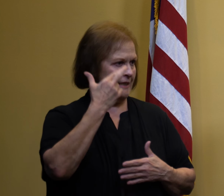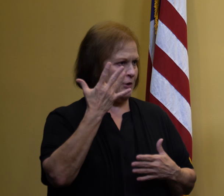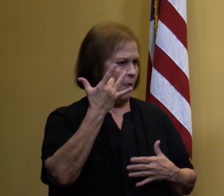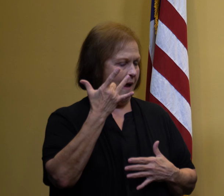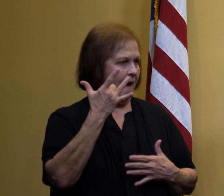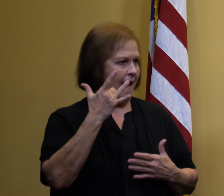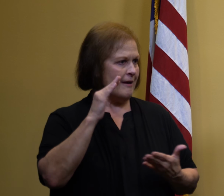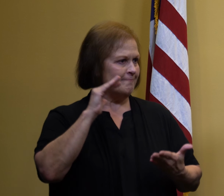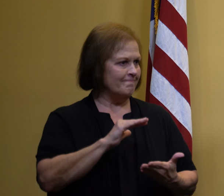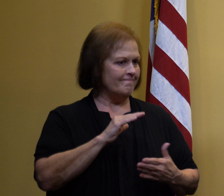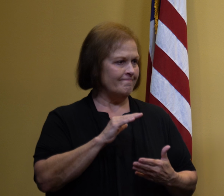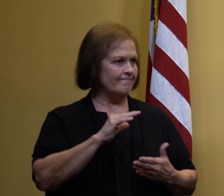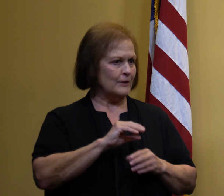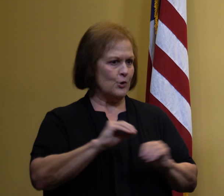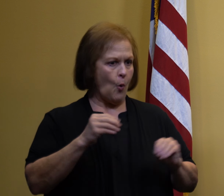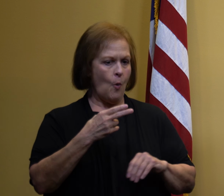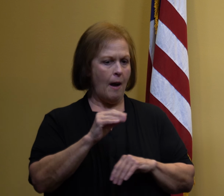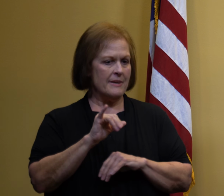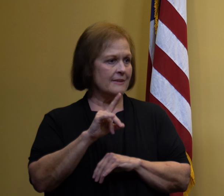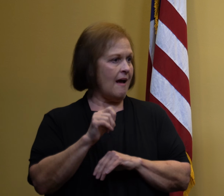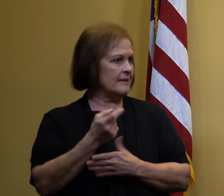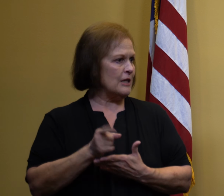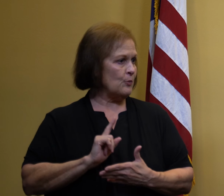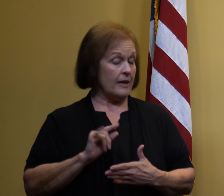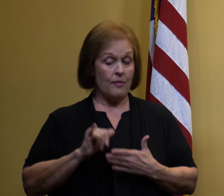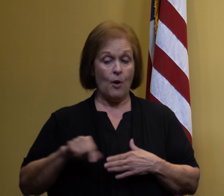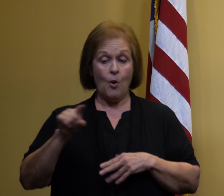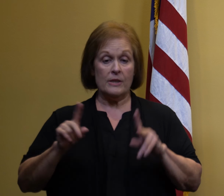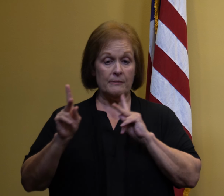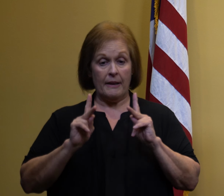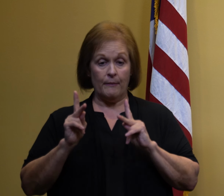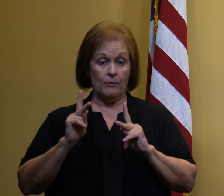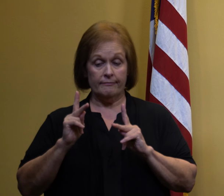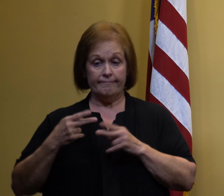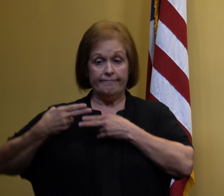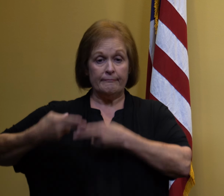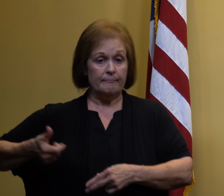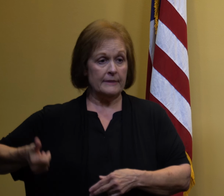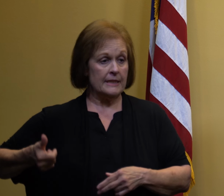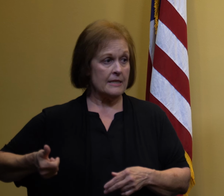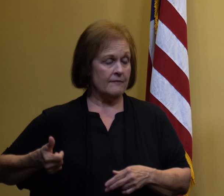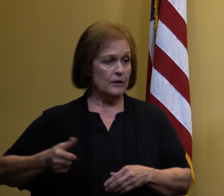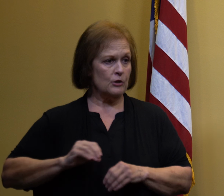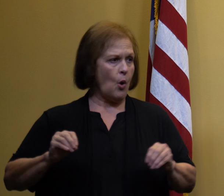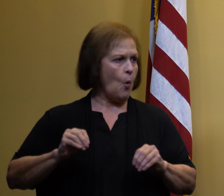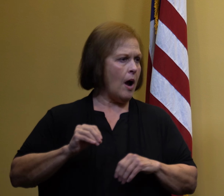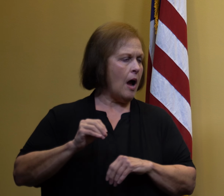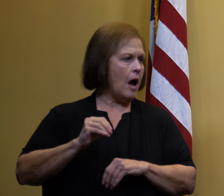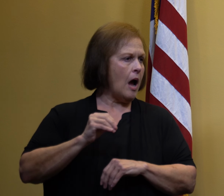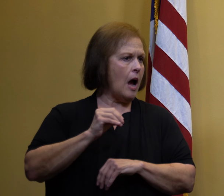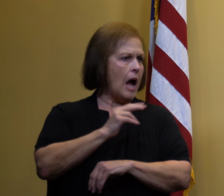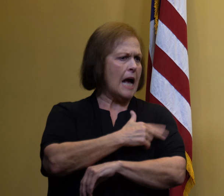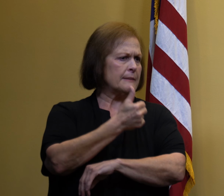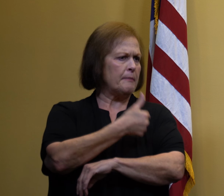with no homicides. These individuals call themselves the No Hospital